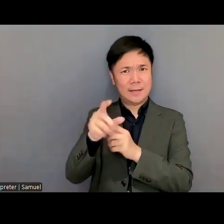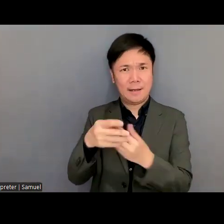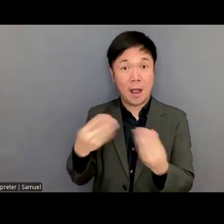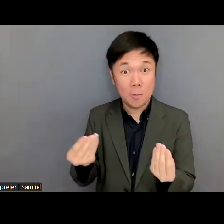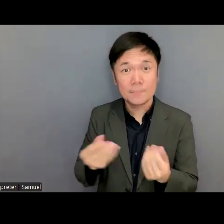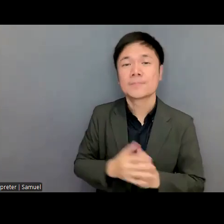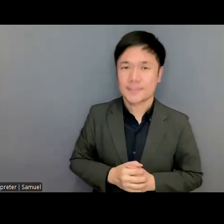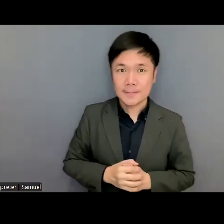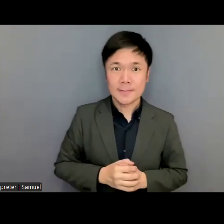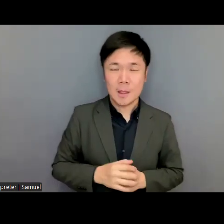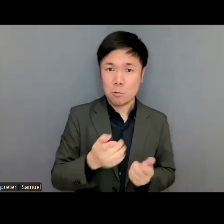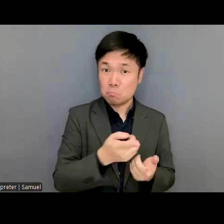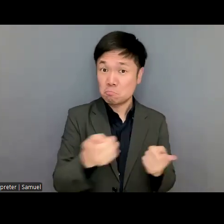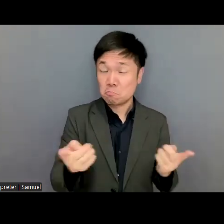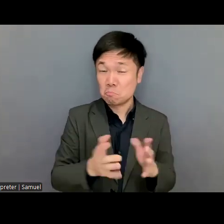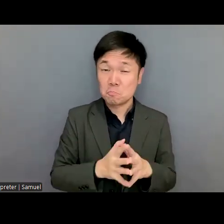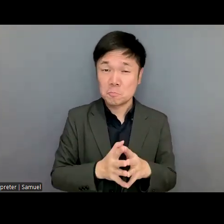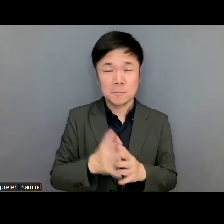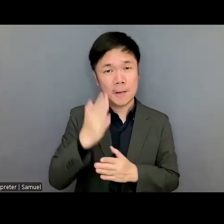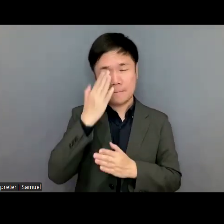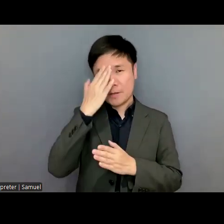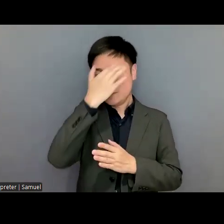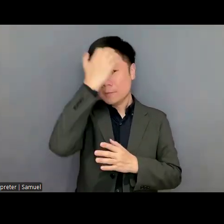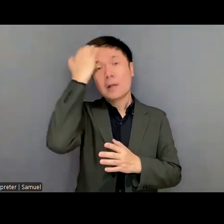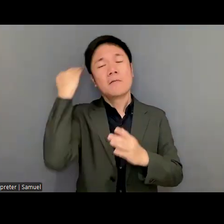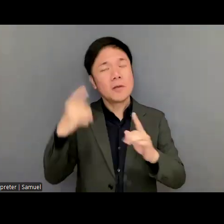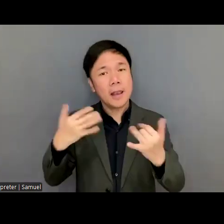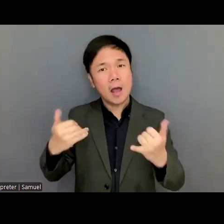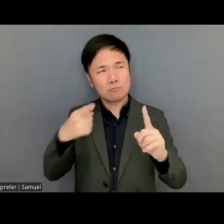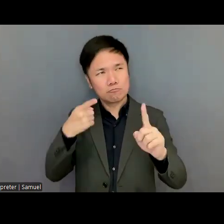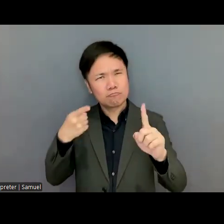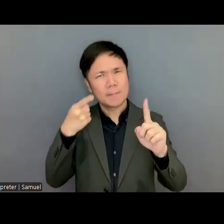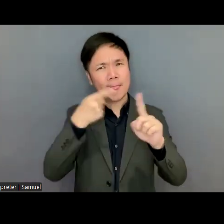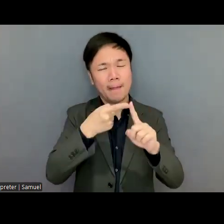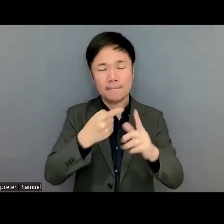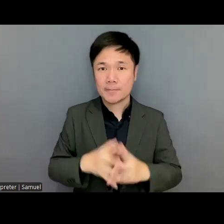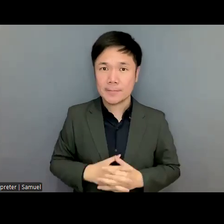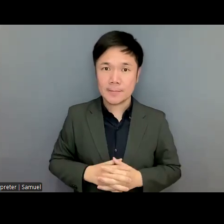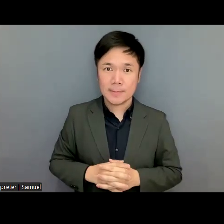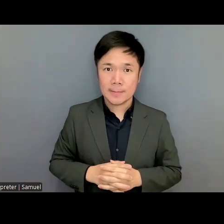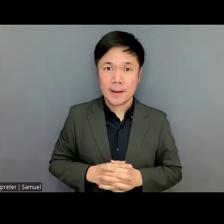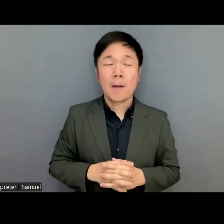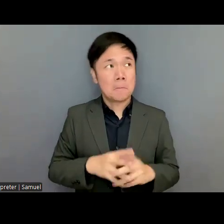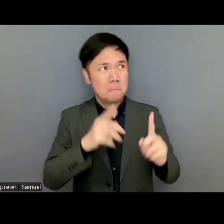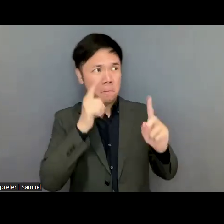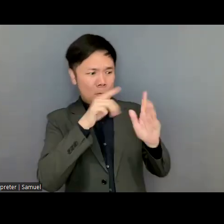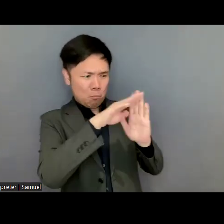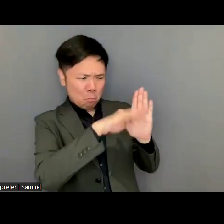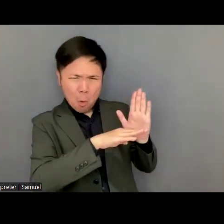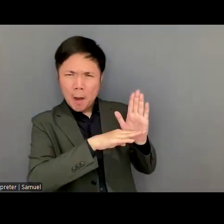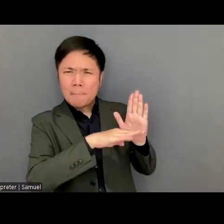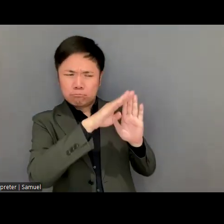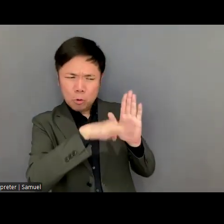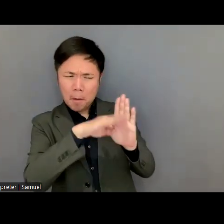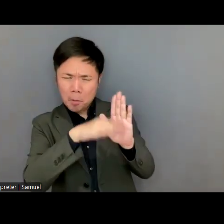of course understand that the main interest right now is on the program of the